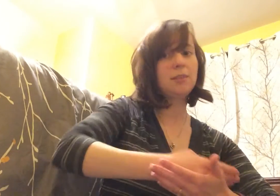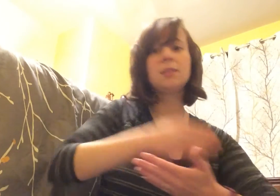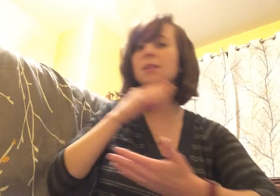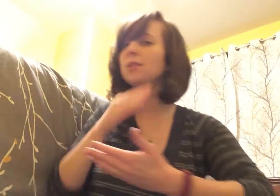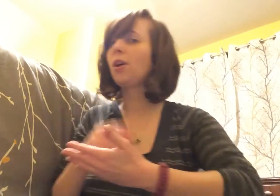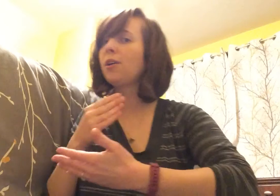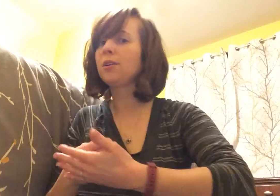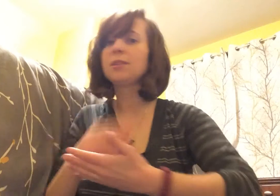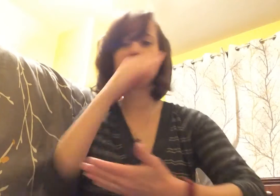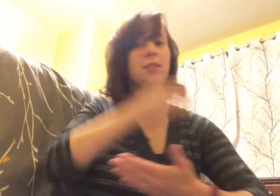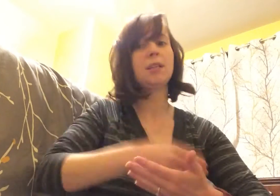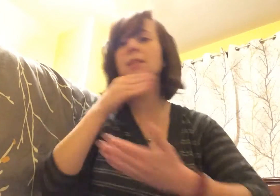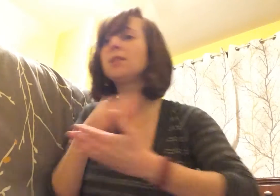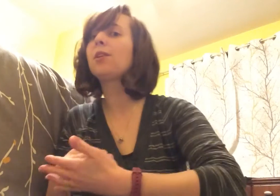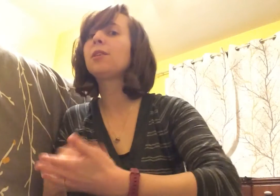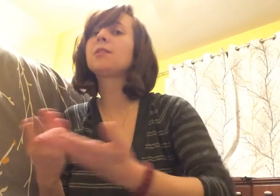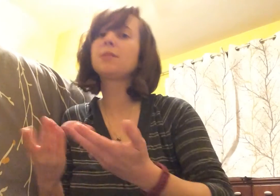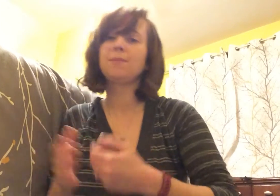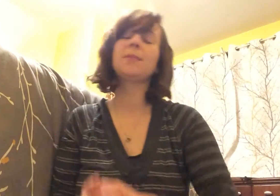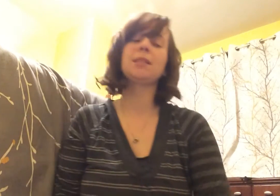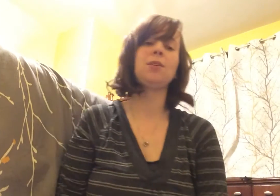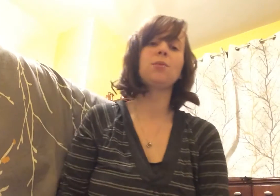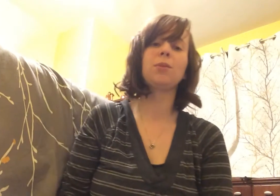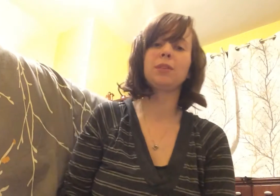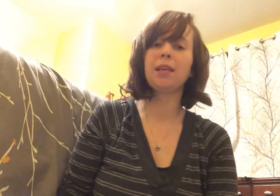sons, daughters, sons and daughters. That's how you would work that.